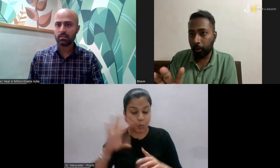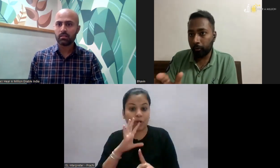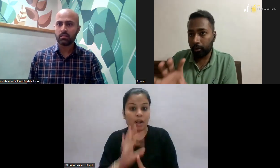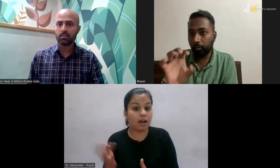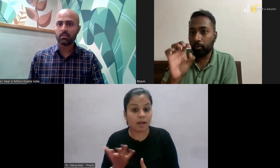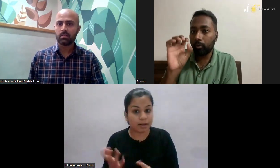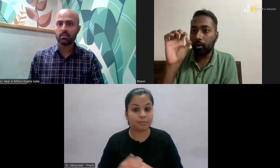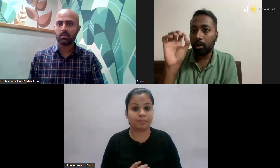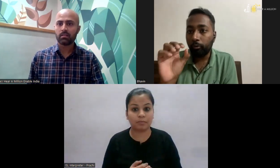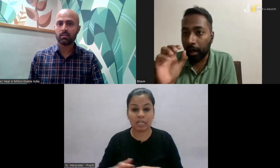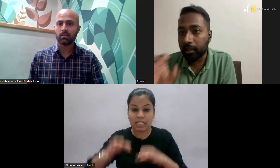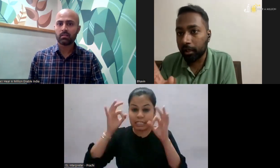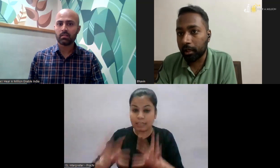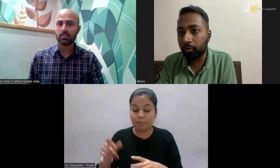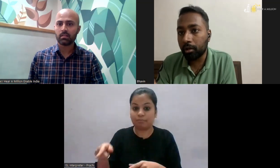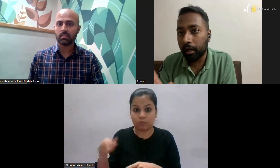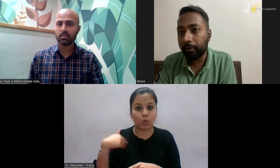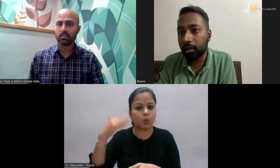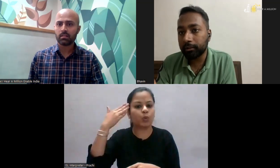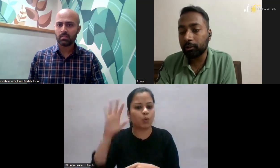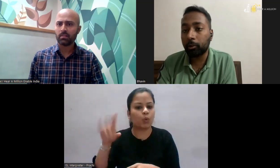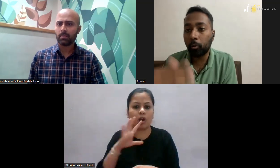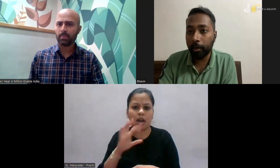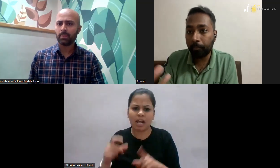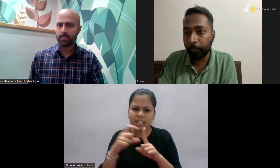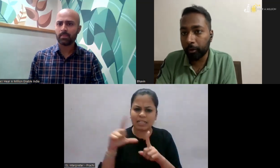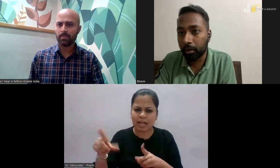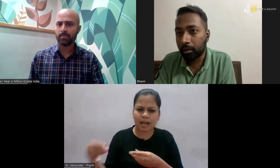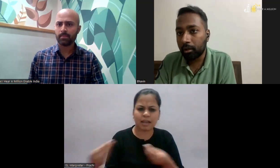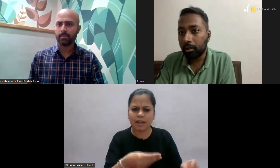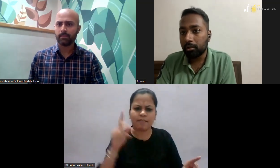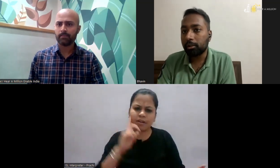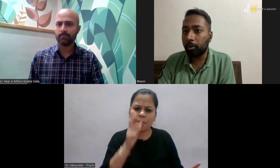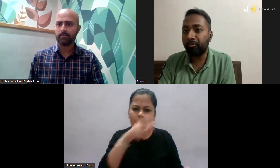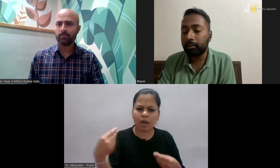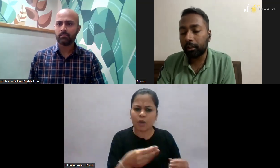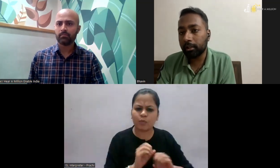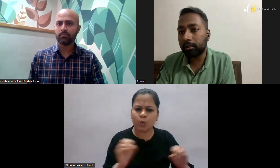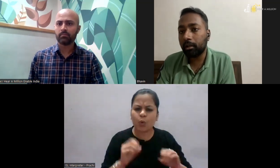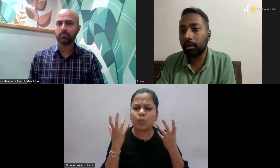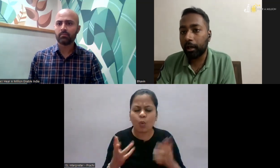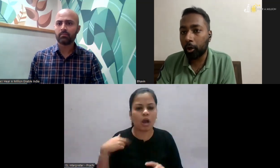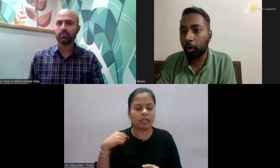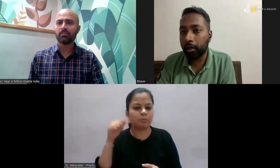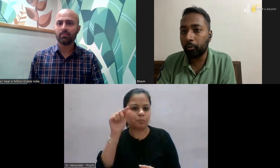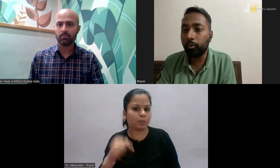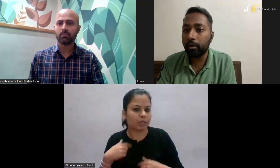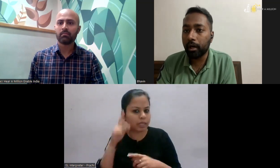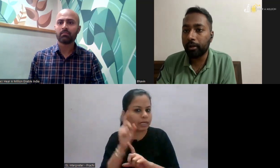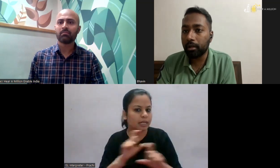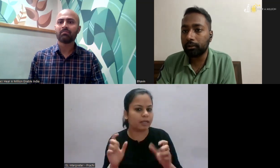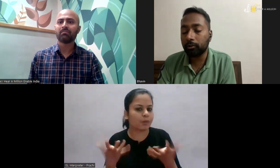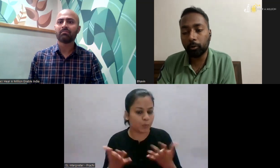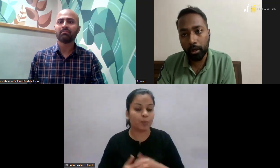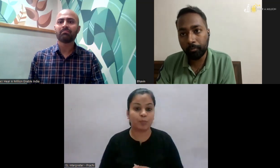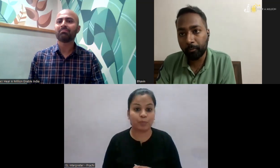exact about why they give the driving license to deaf people. Some of the states cannot give